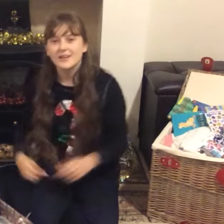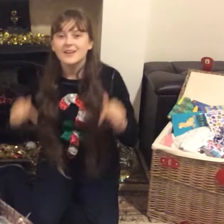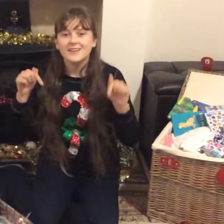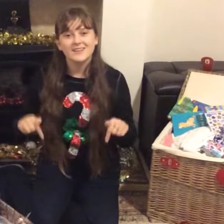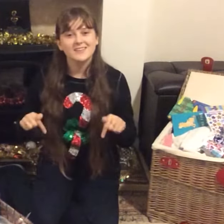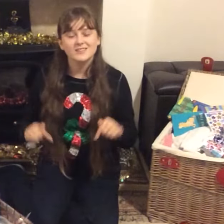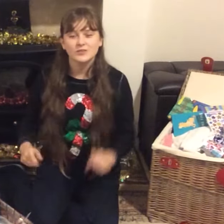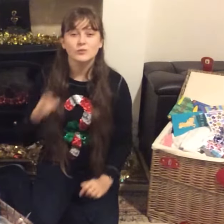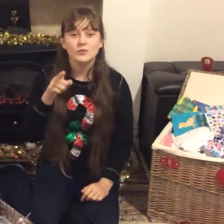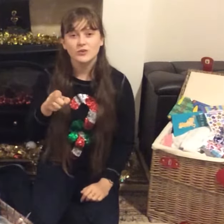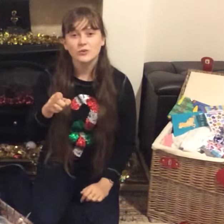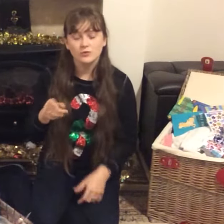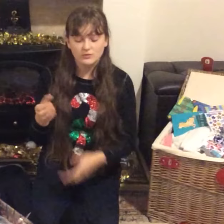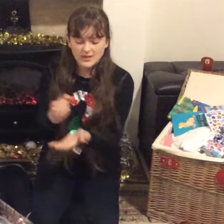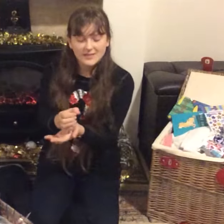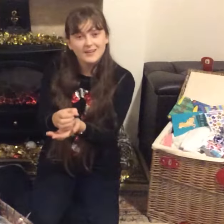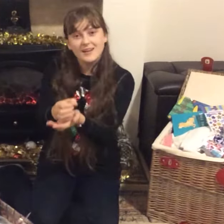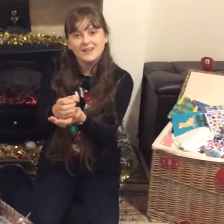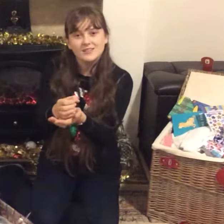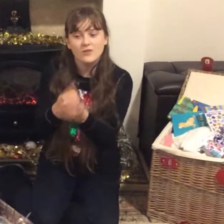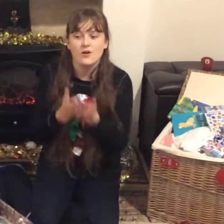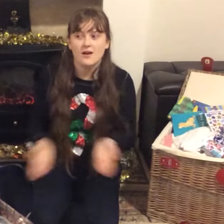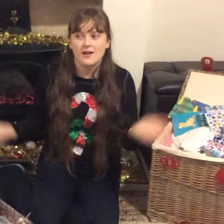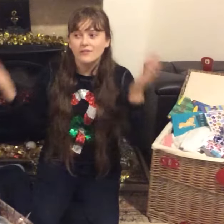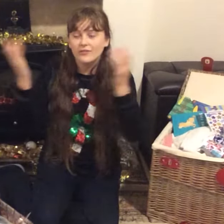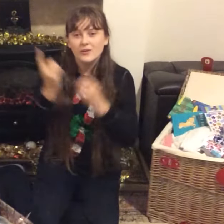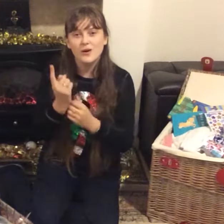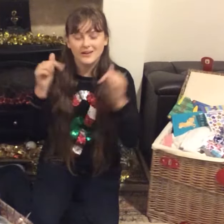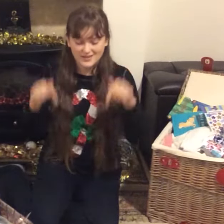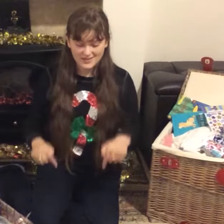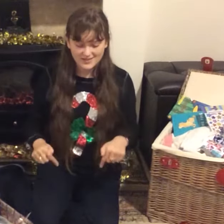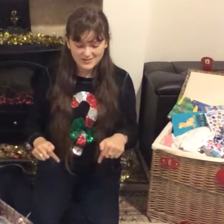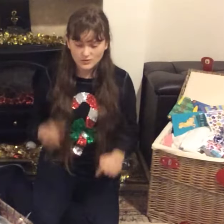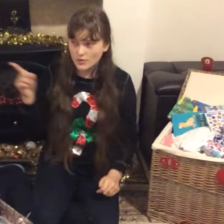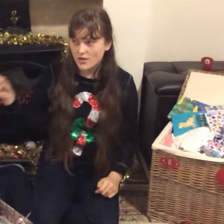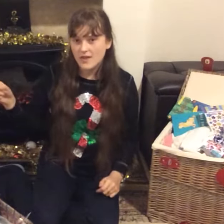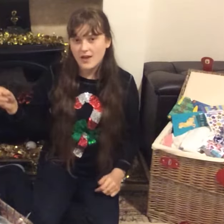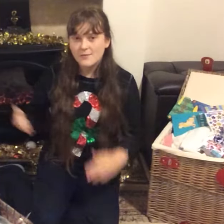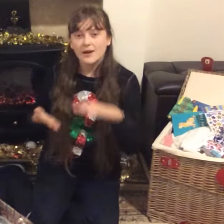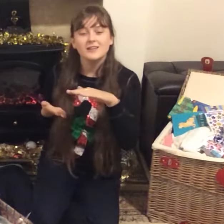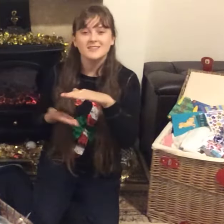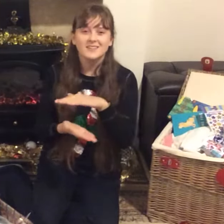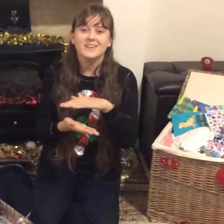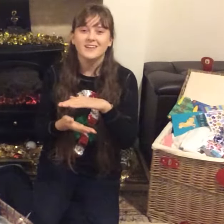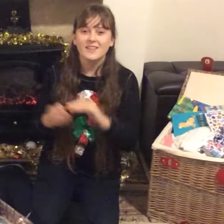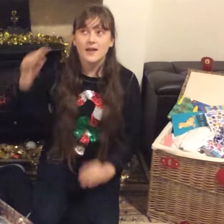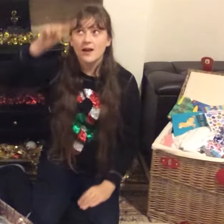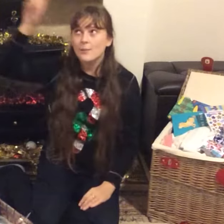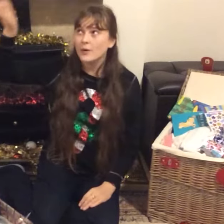Give to you Raise a glass for everyone Give to them Underneath that